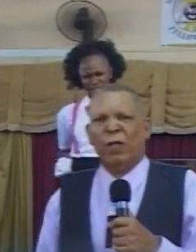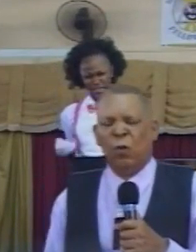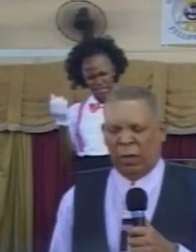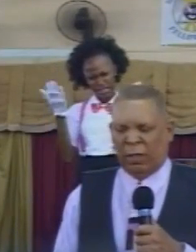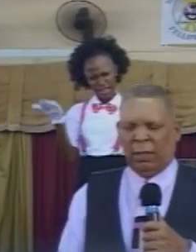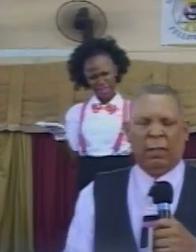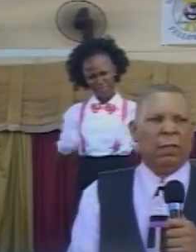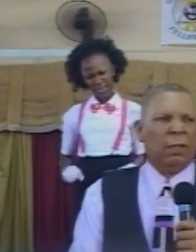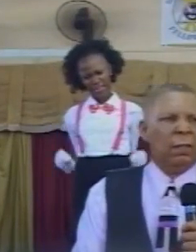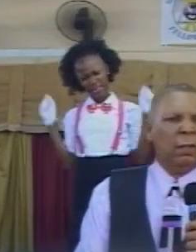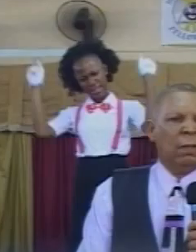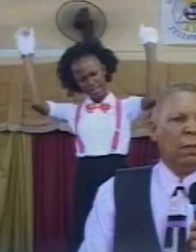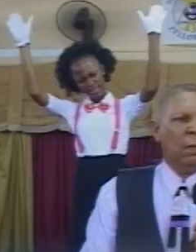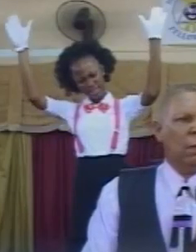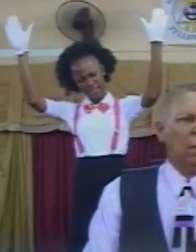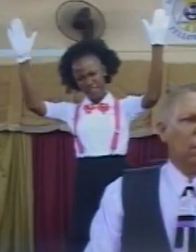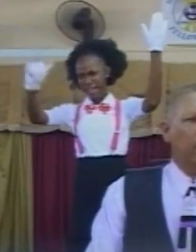for you